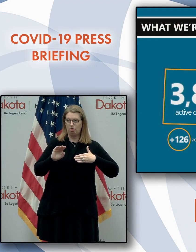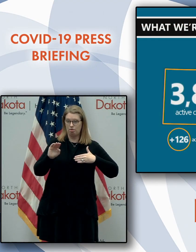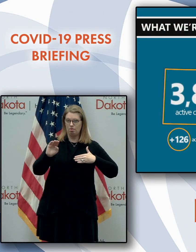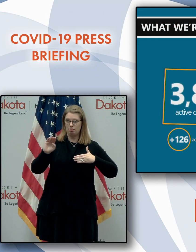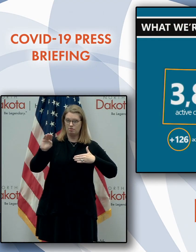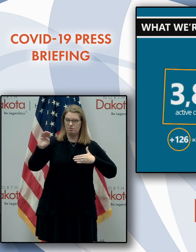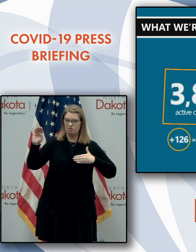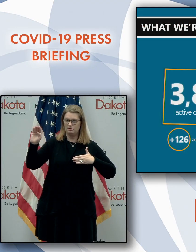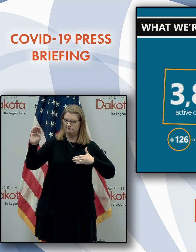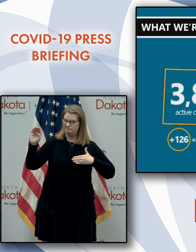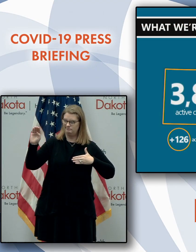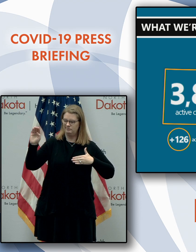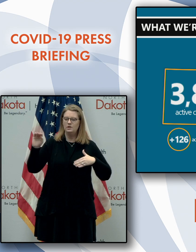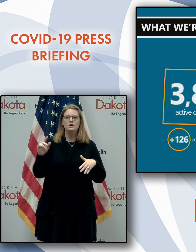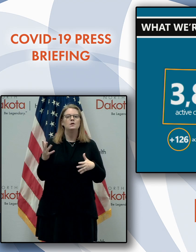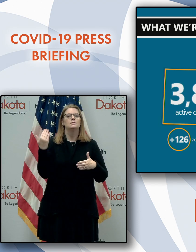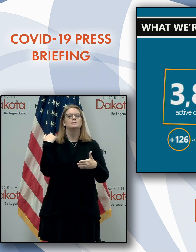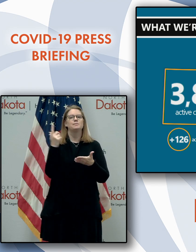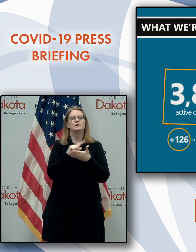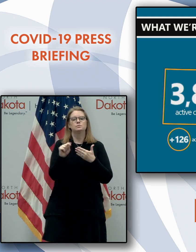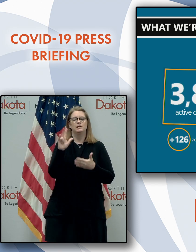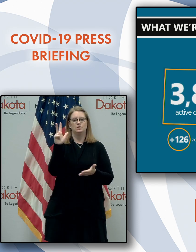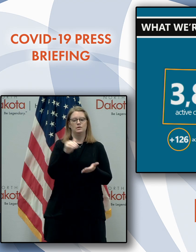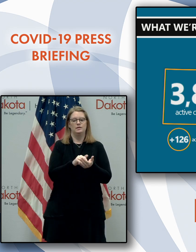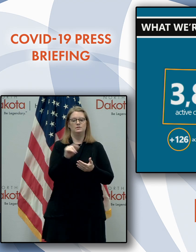the past week, we had